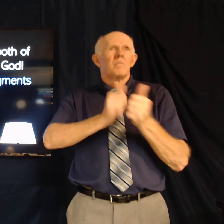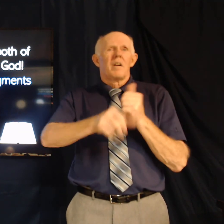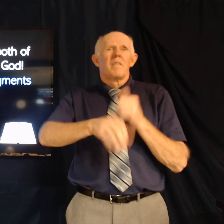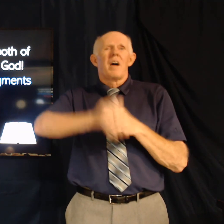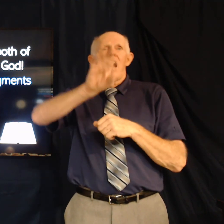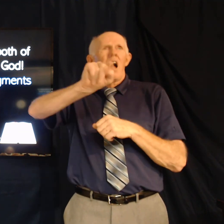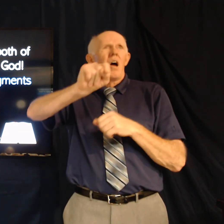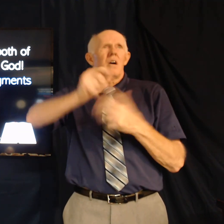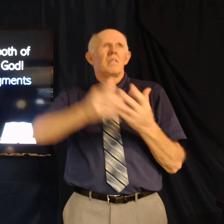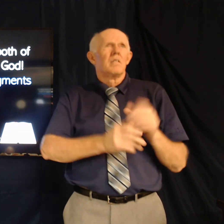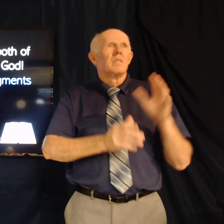past finding out.